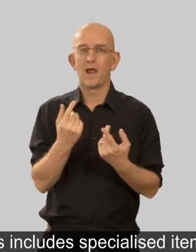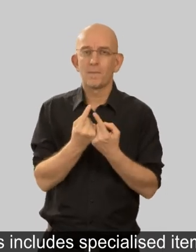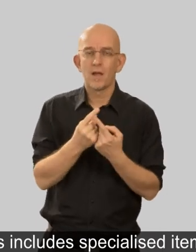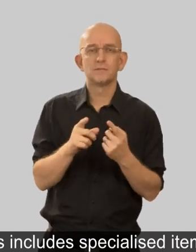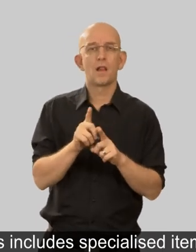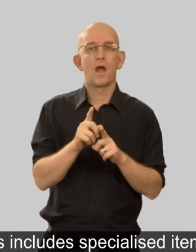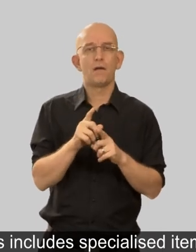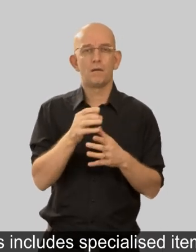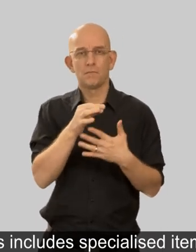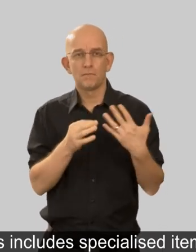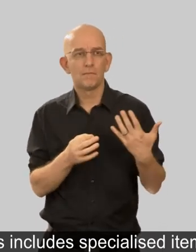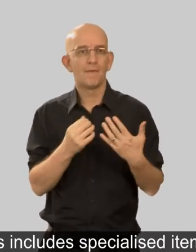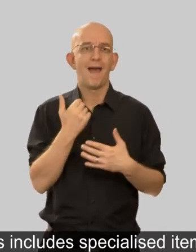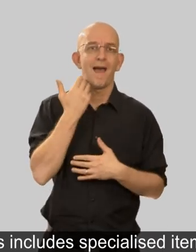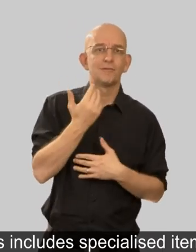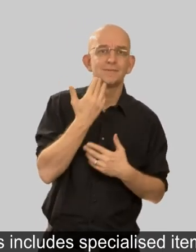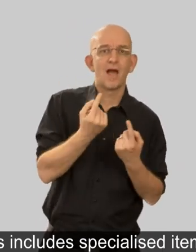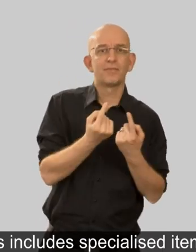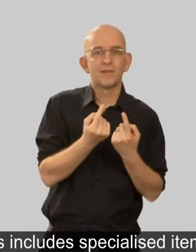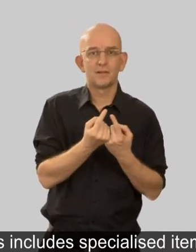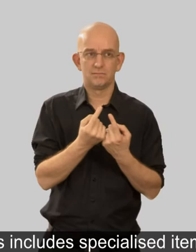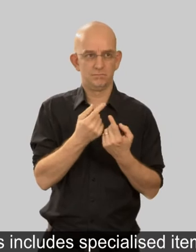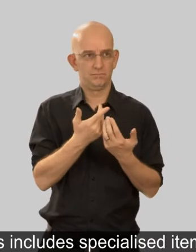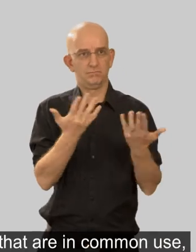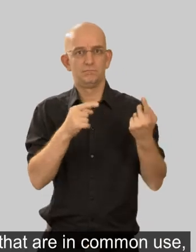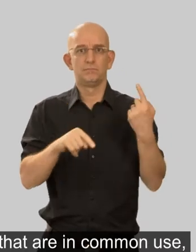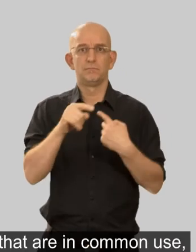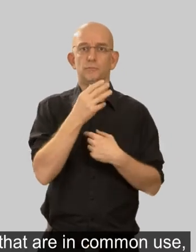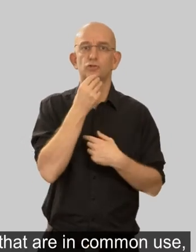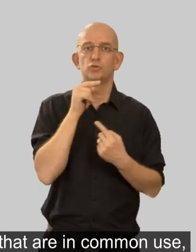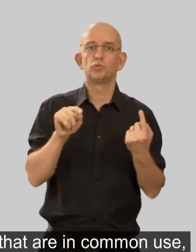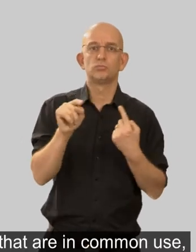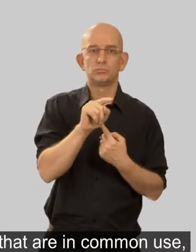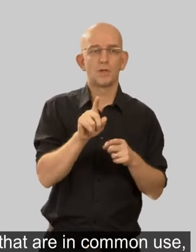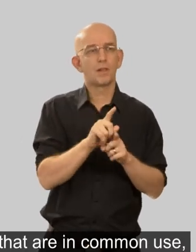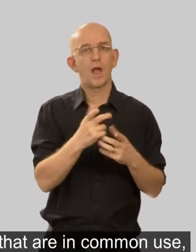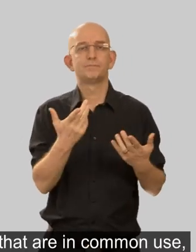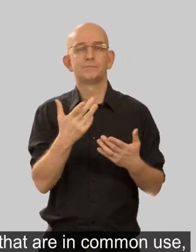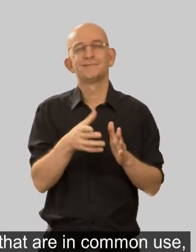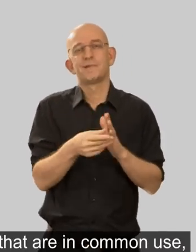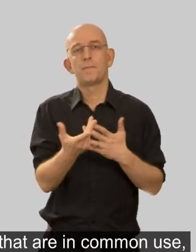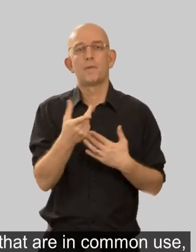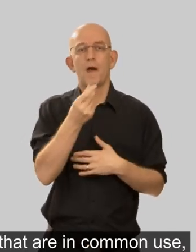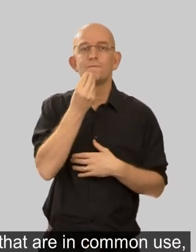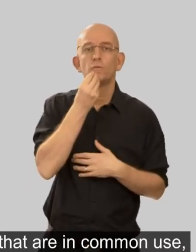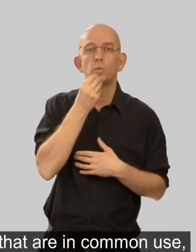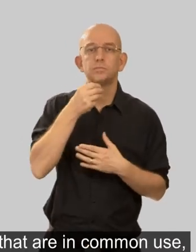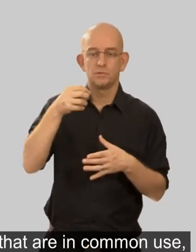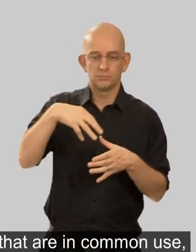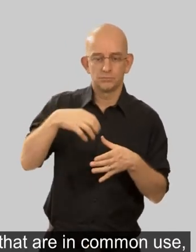This includes specialised items as well as everyday items that are in common use, such as food